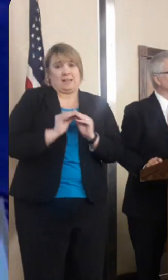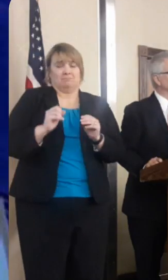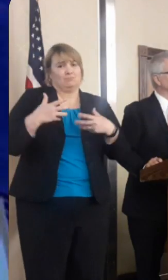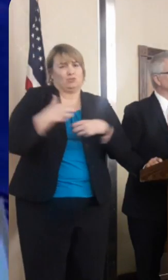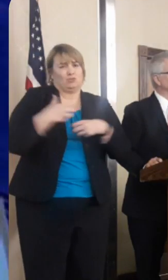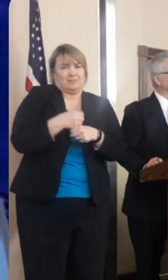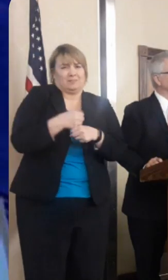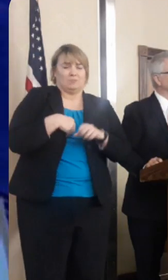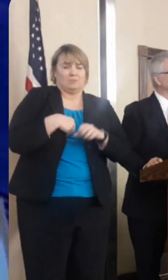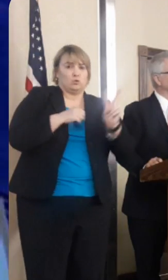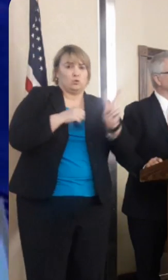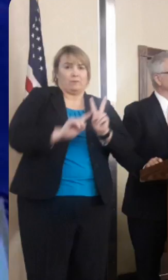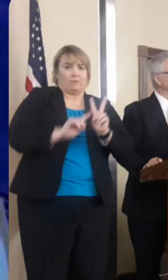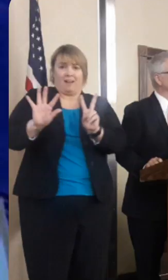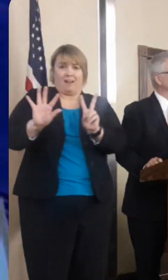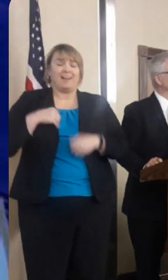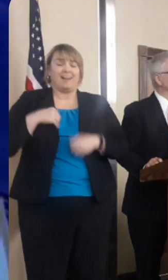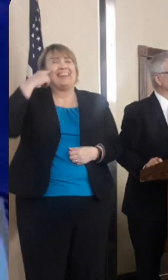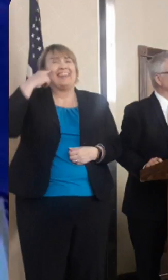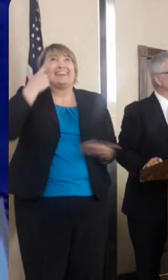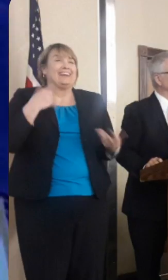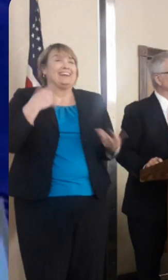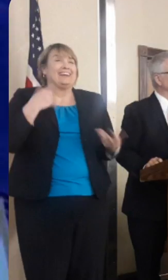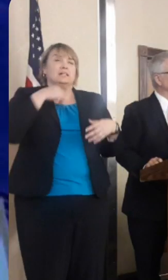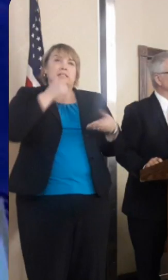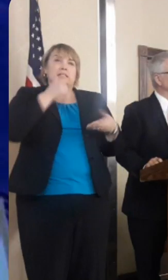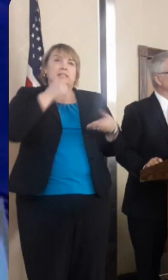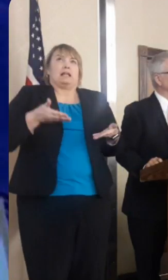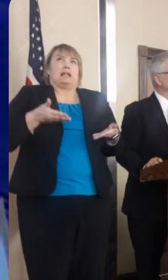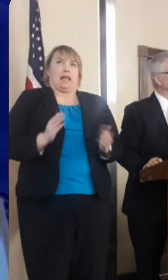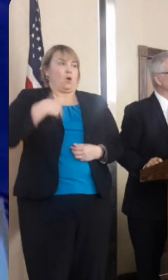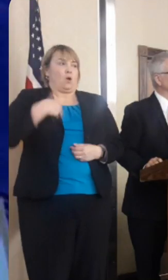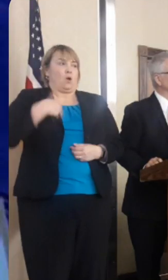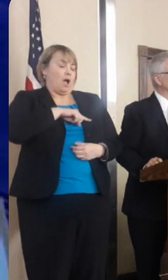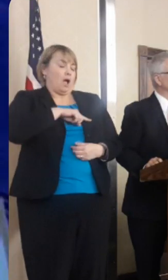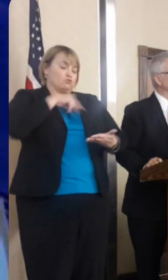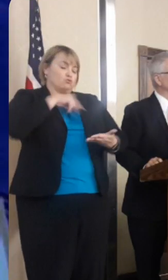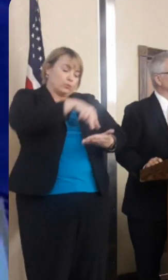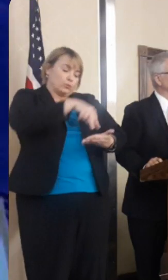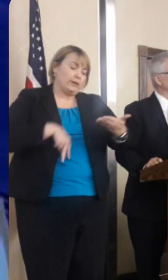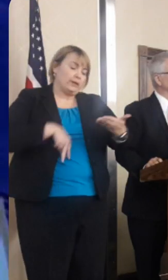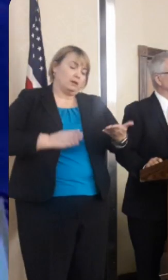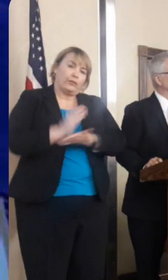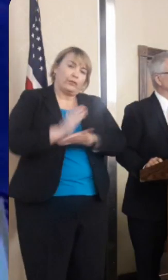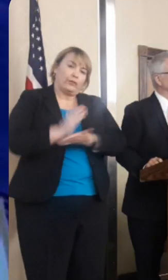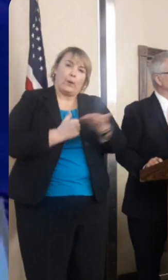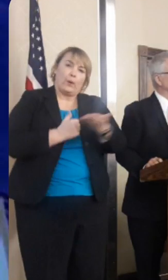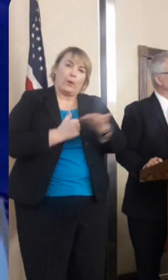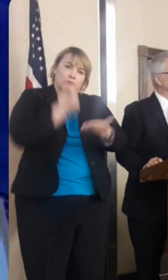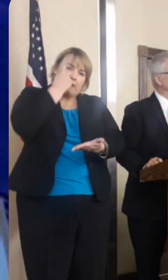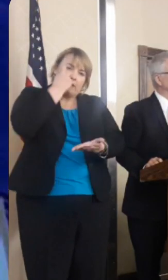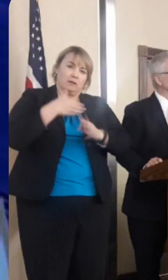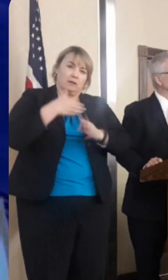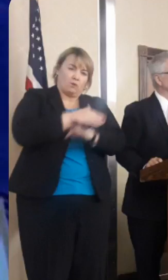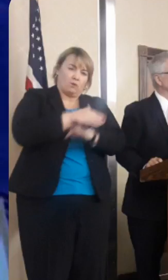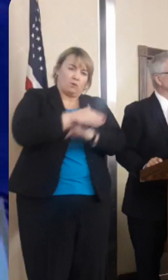that it allows us to give these changes the attention that they deserve and the thoroughness that's required. Thank you.